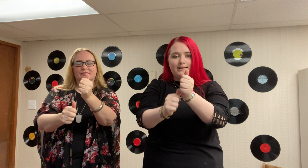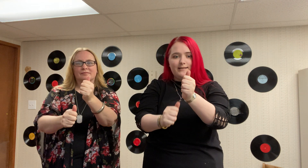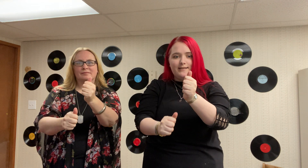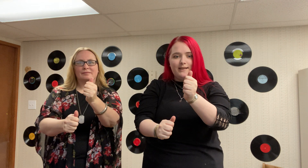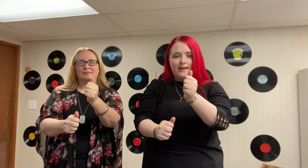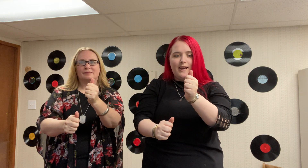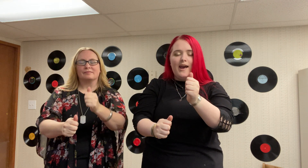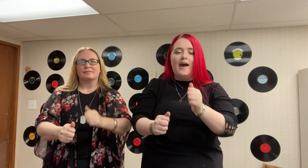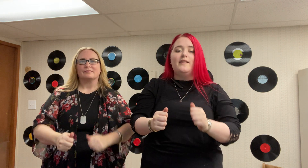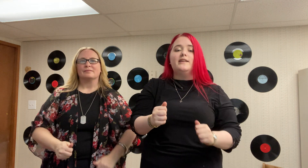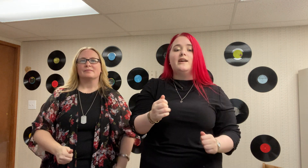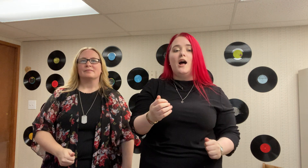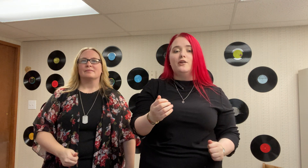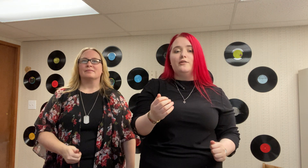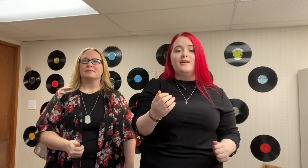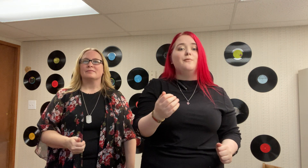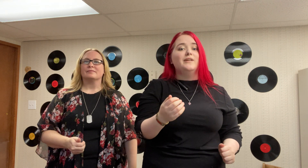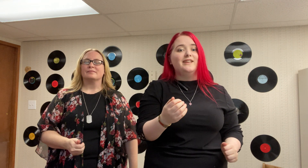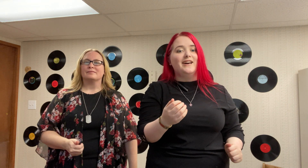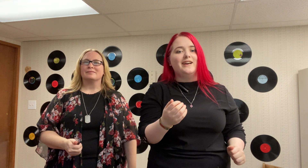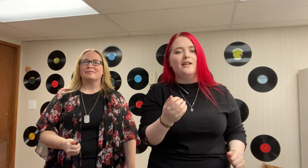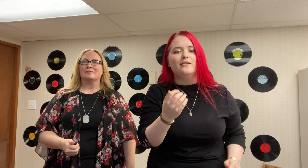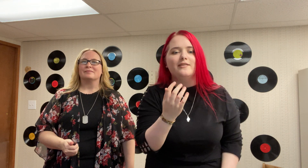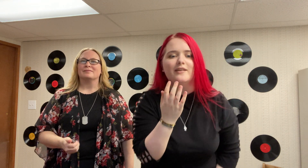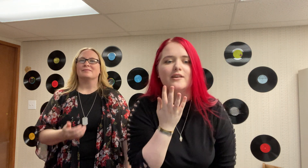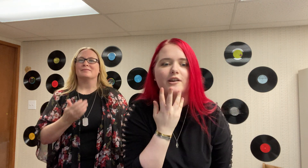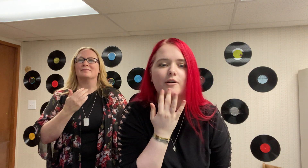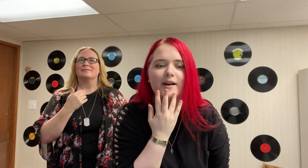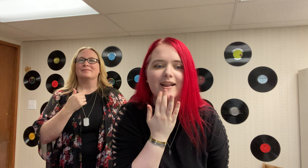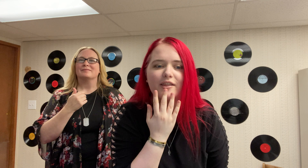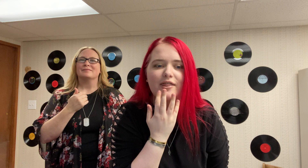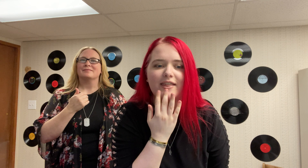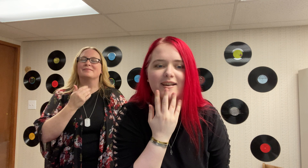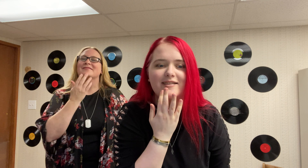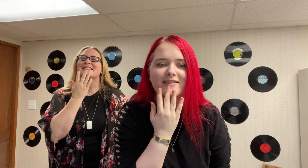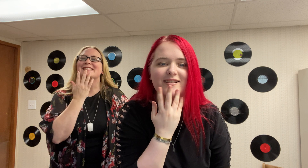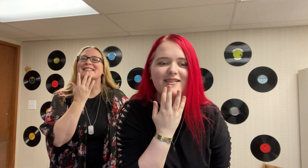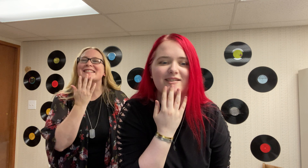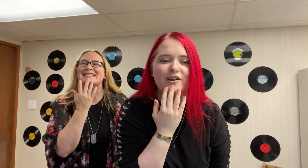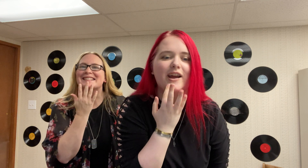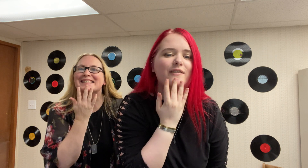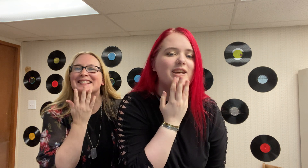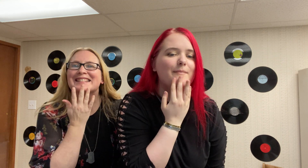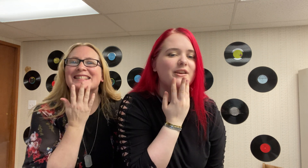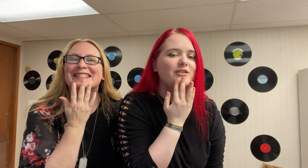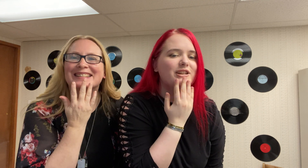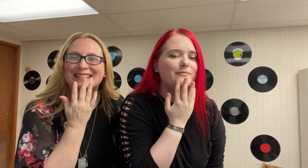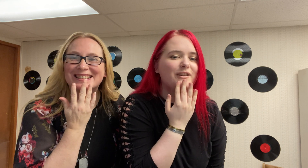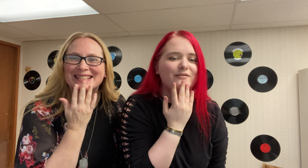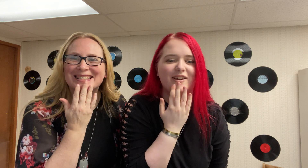brightest. And then colors, I really like colors. You're going like this. So you're kind of tapping your chin with your